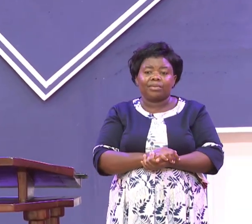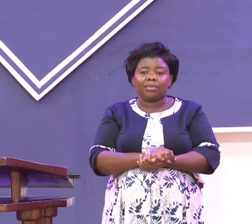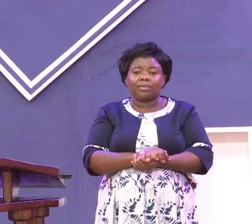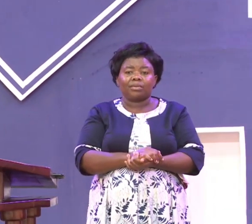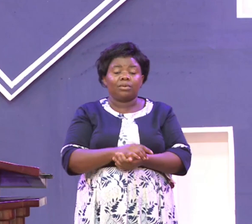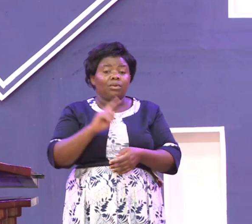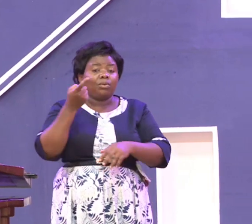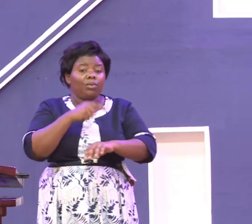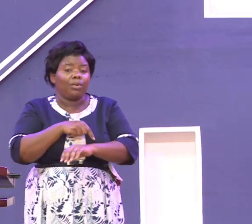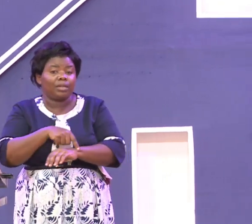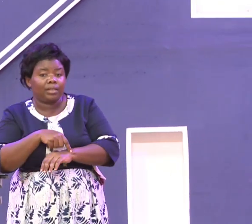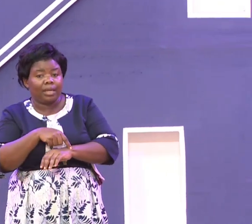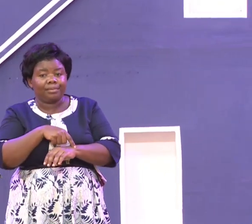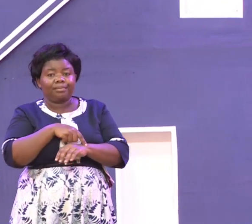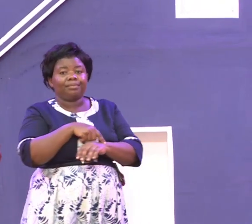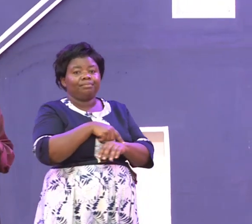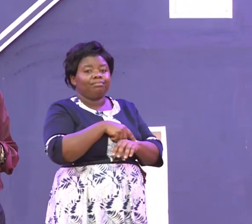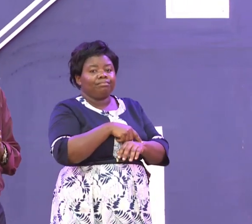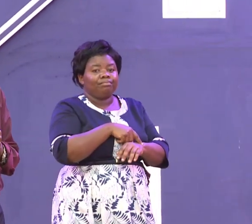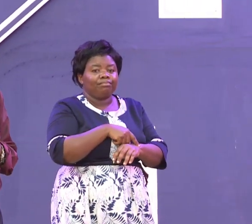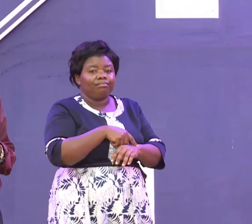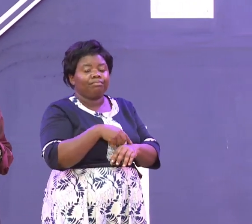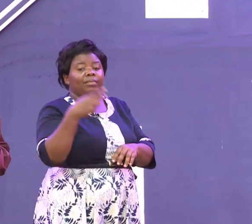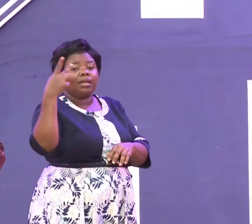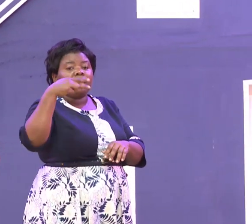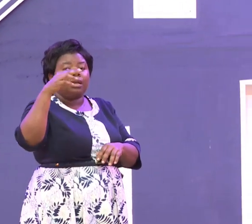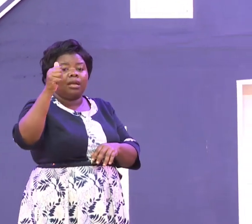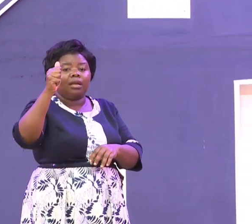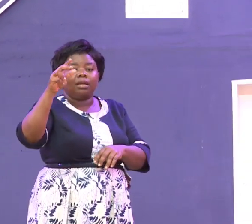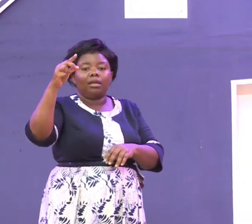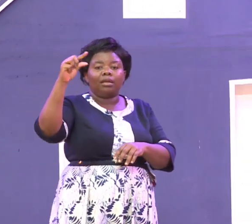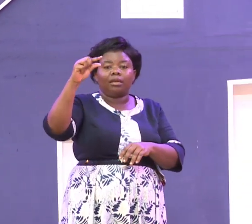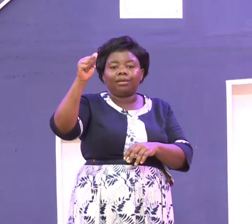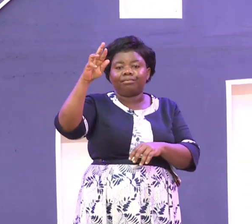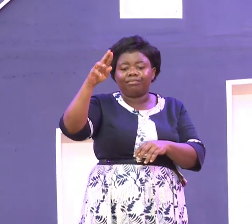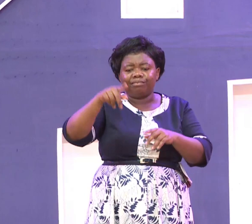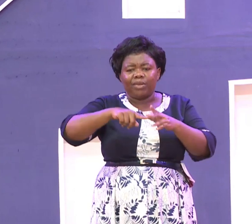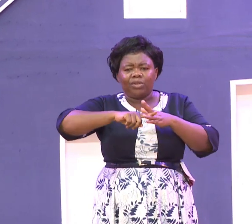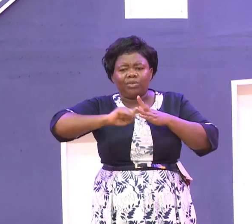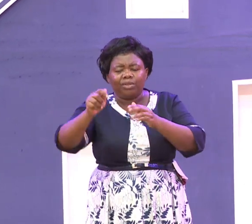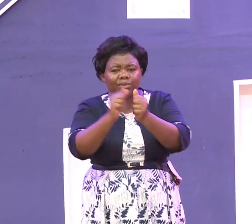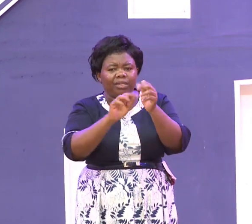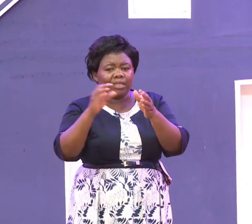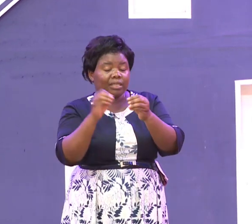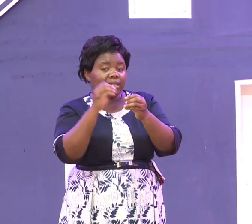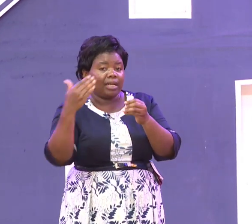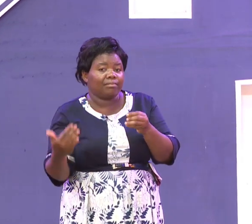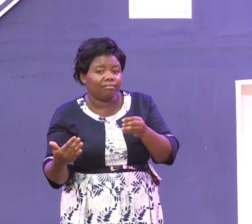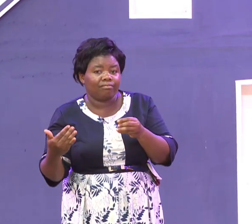him. One day, as Hagar was running with his